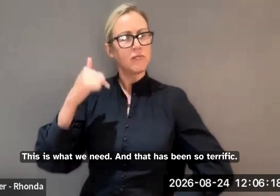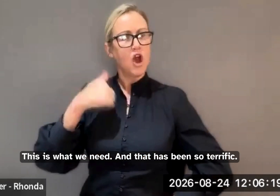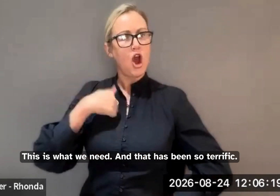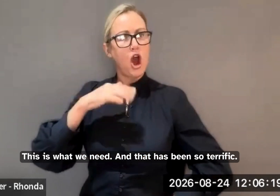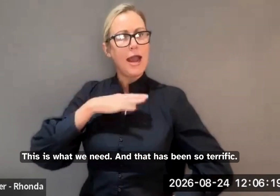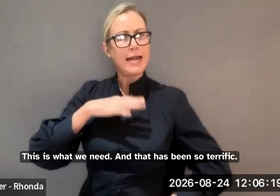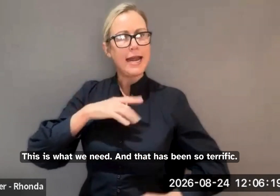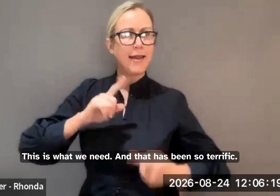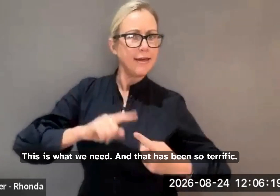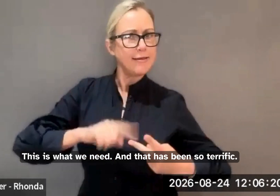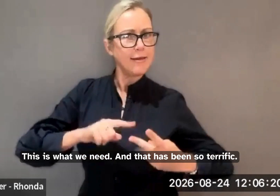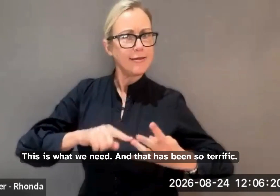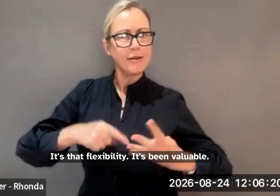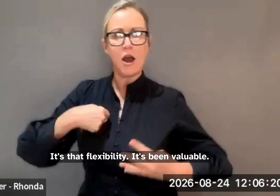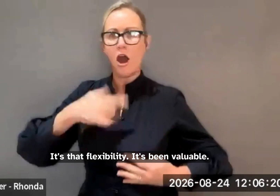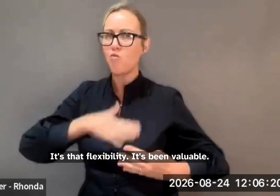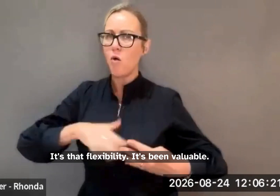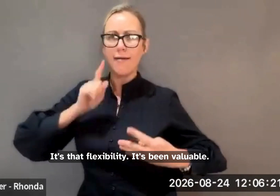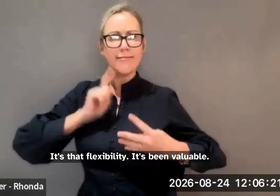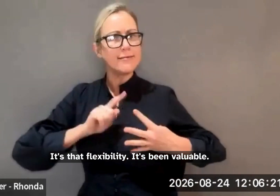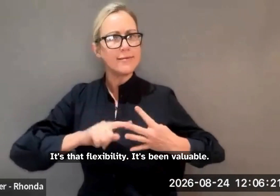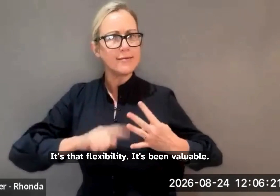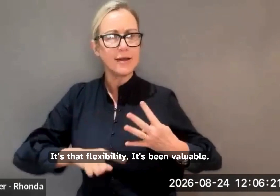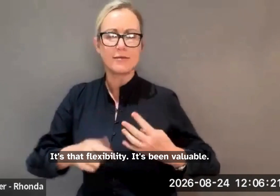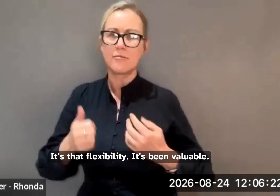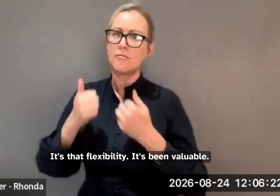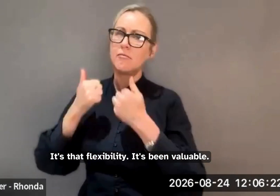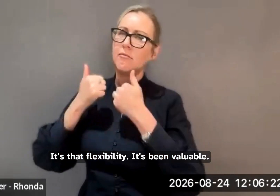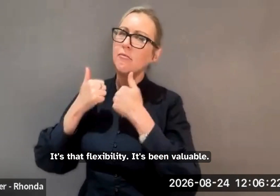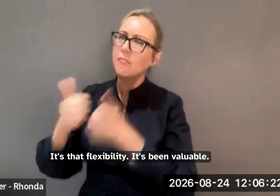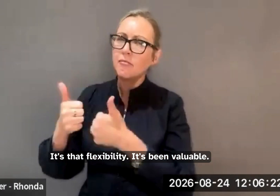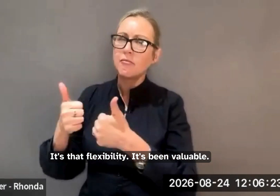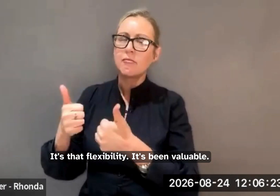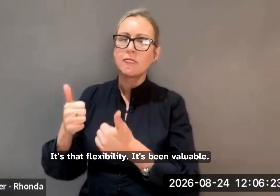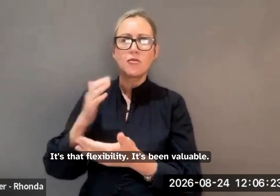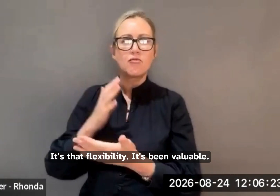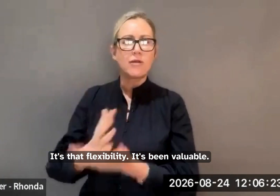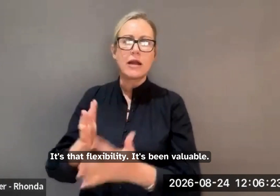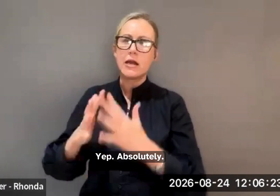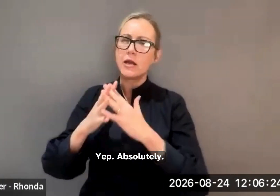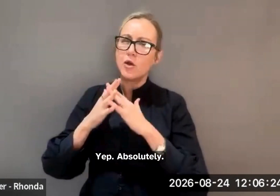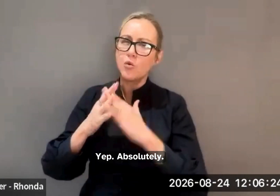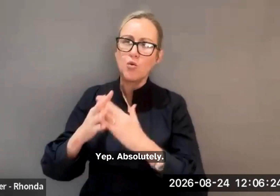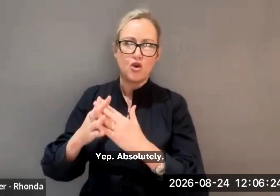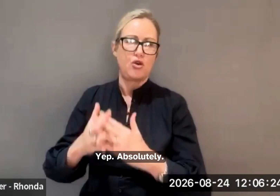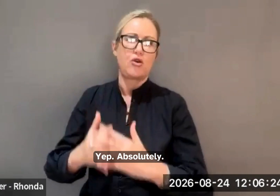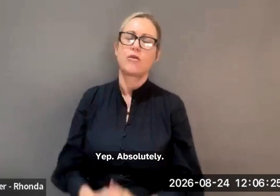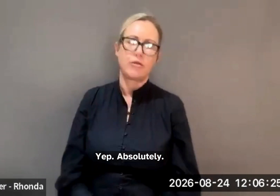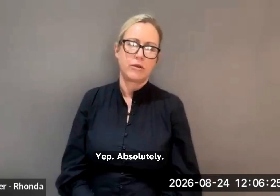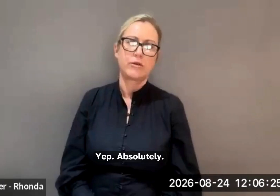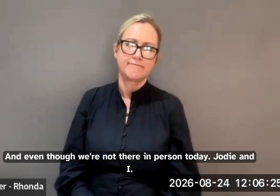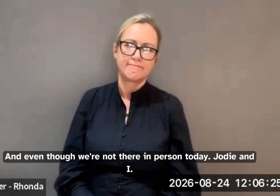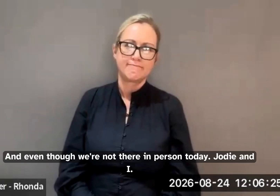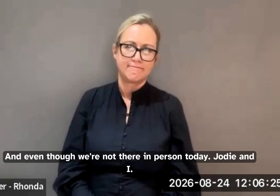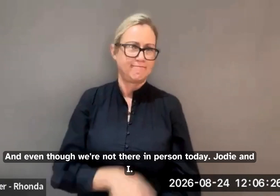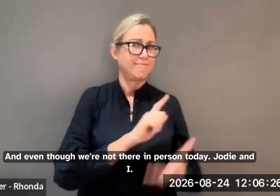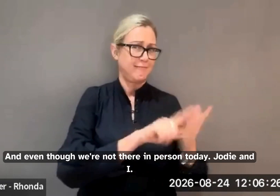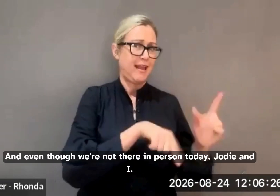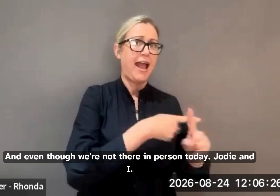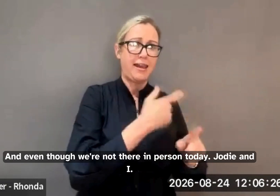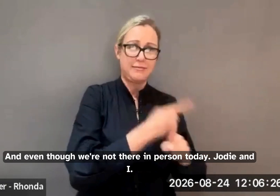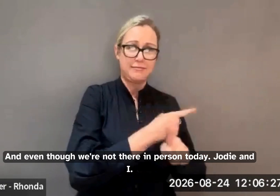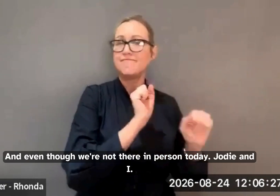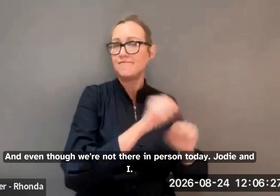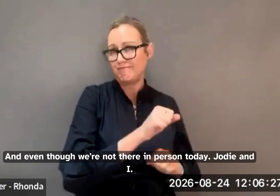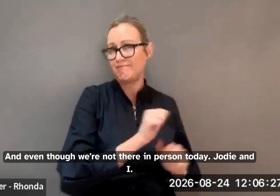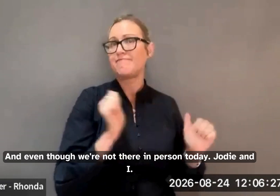been so terrific. It's that flexibility. It's been valuable. Yep, absolutely. And even